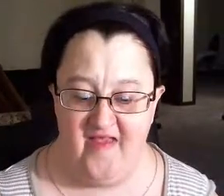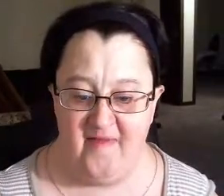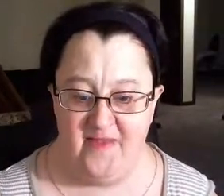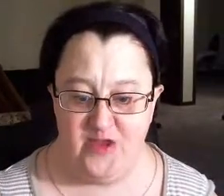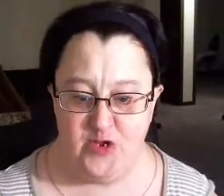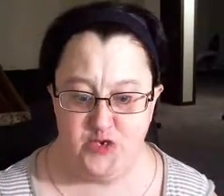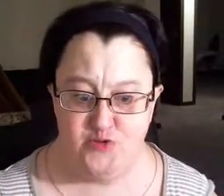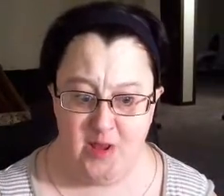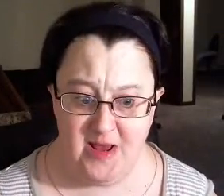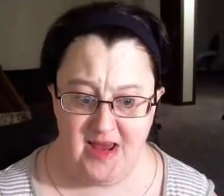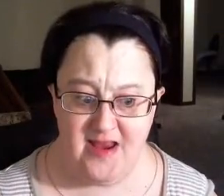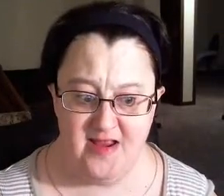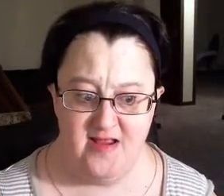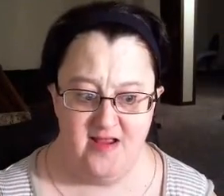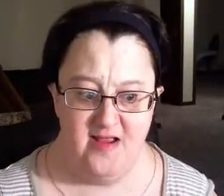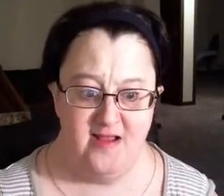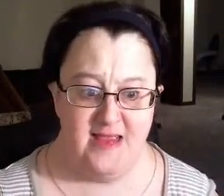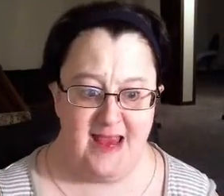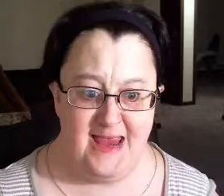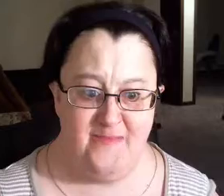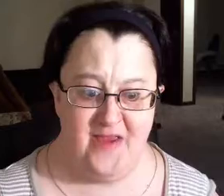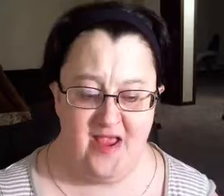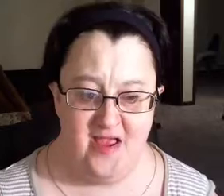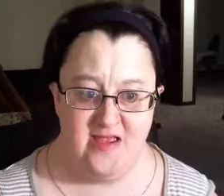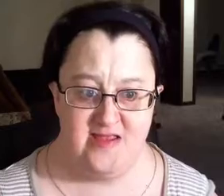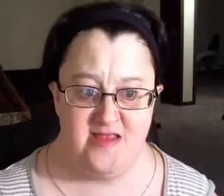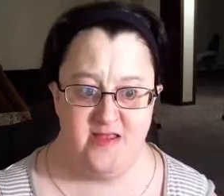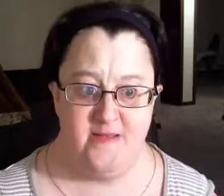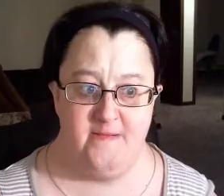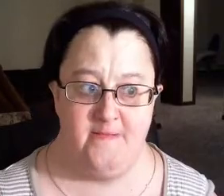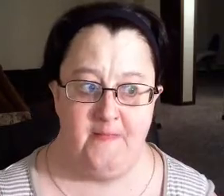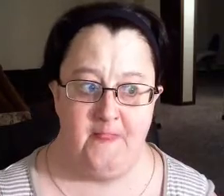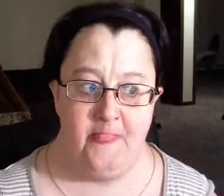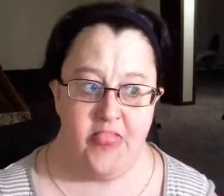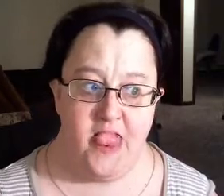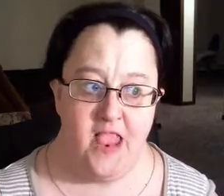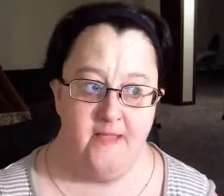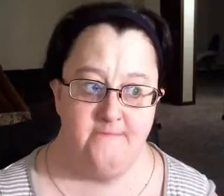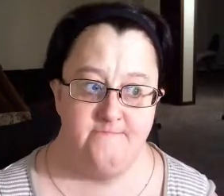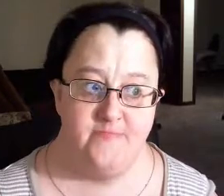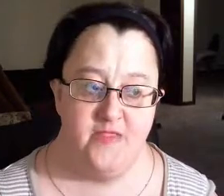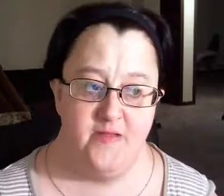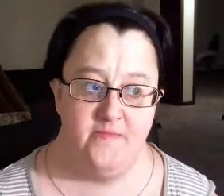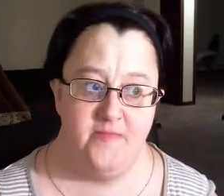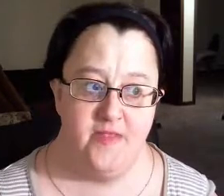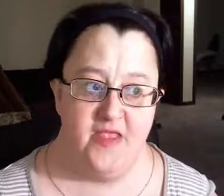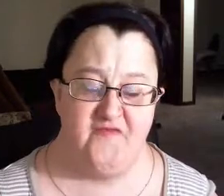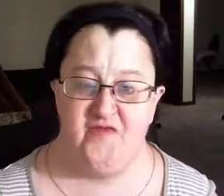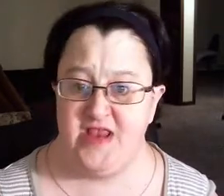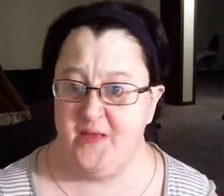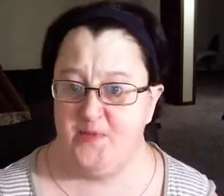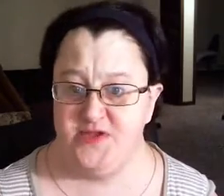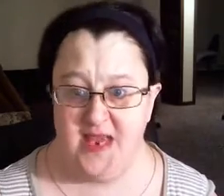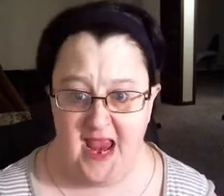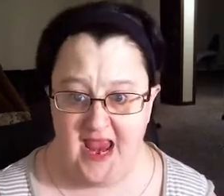i've been struggling lately because like for example today